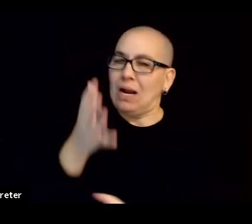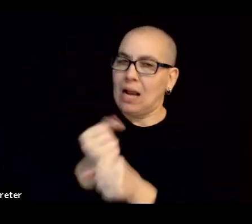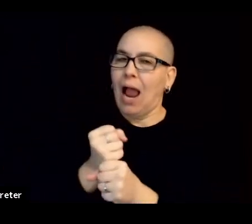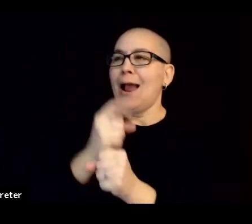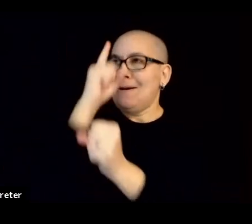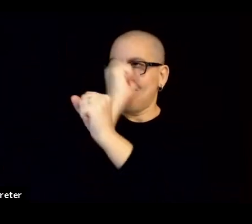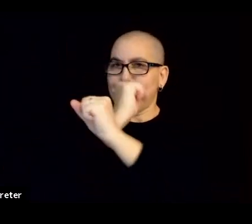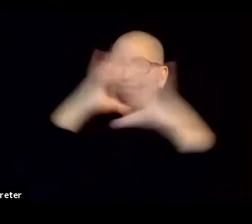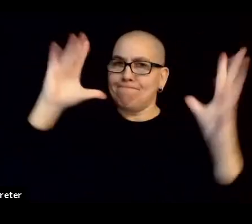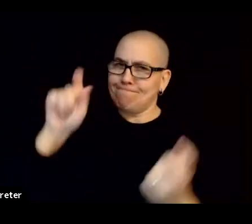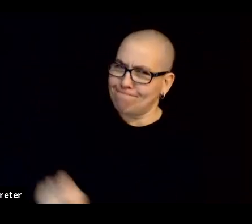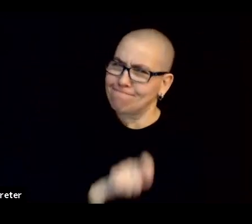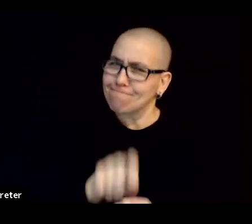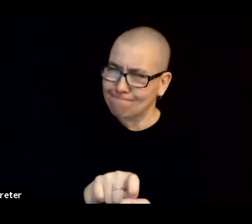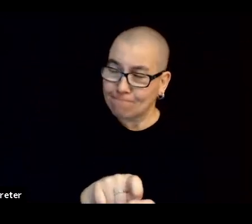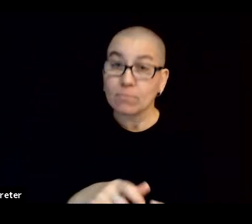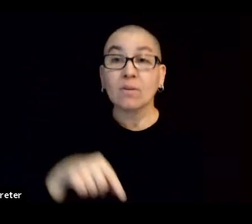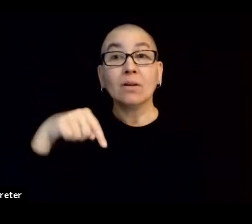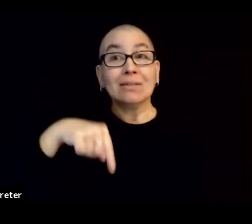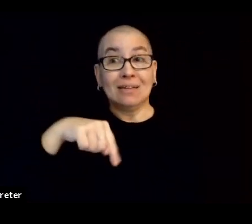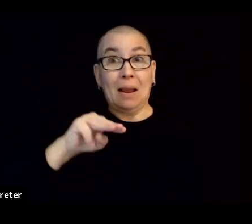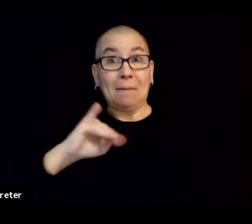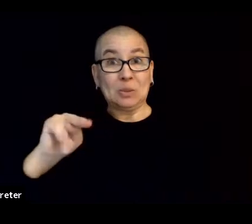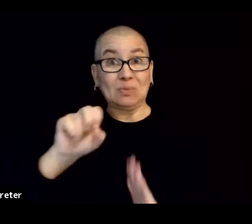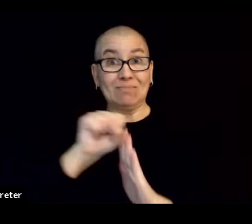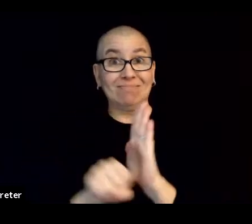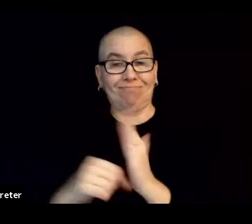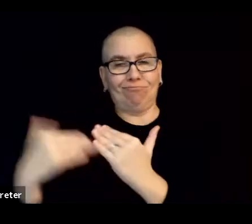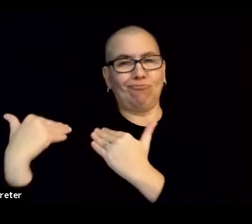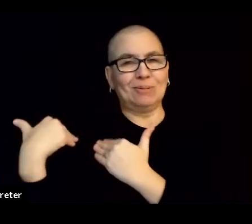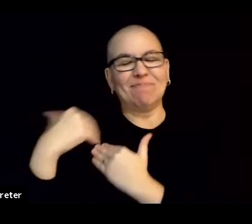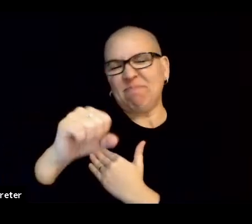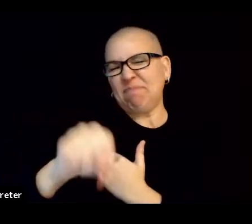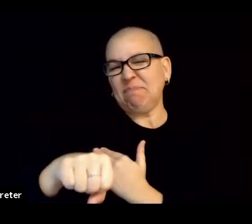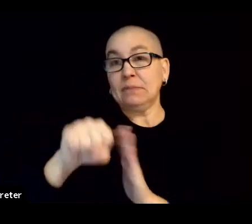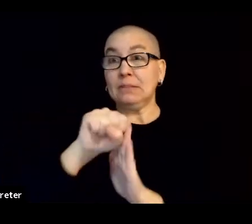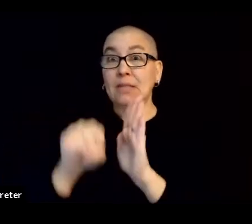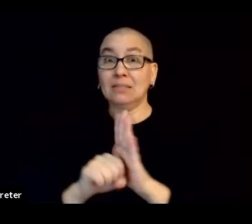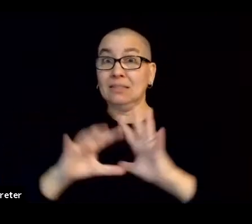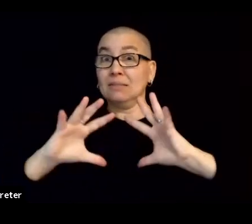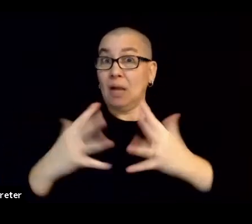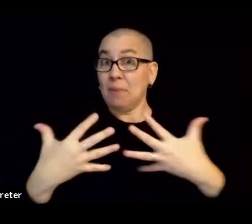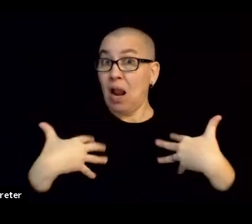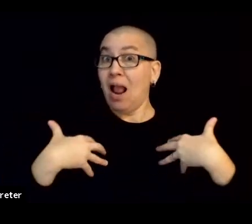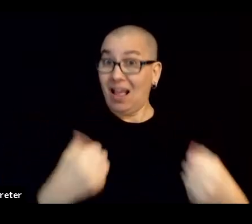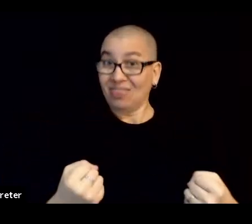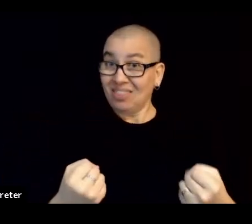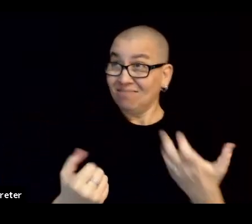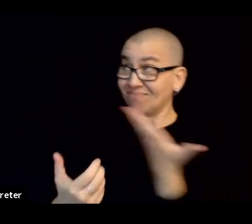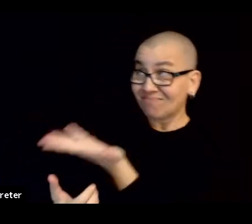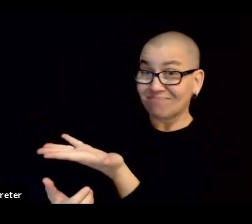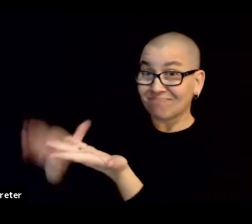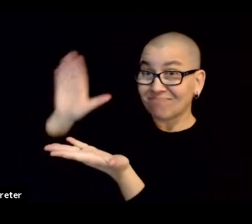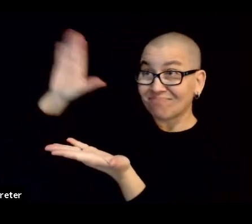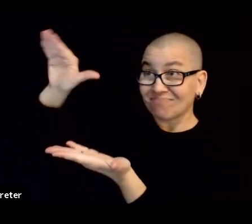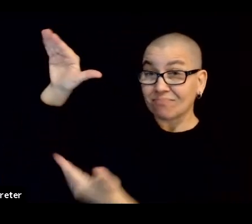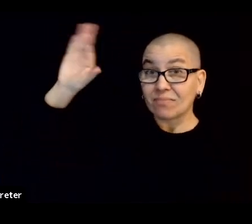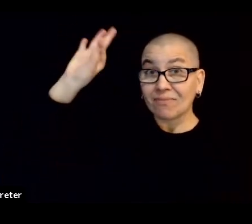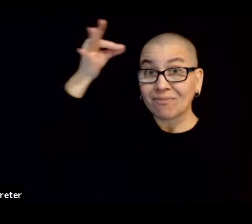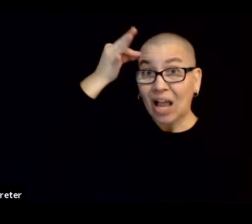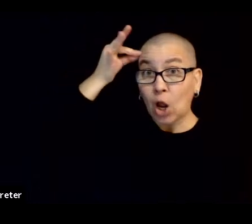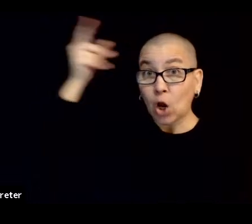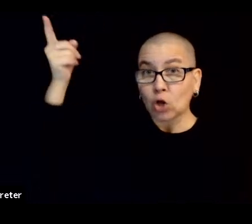of Health, is to take that federal guidance and translate it into an approach that makes sense for our state's population